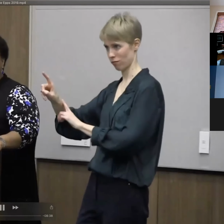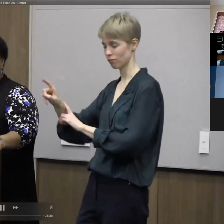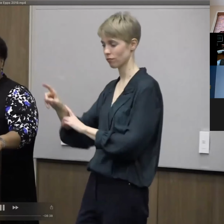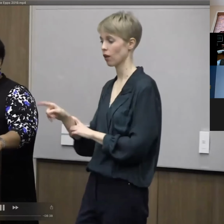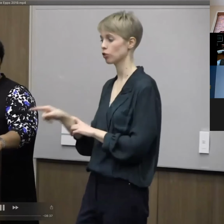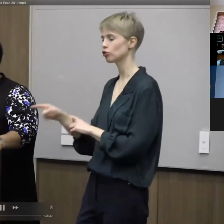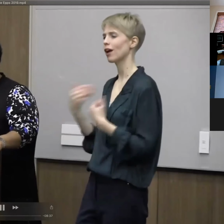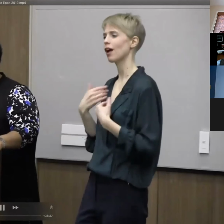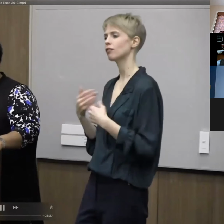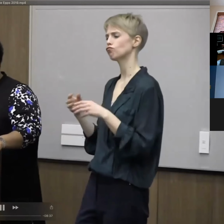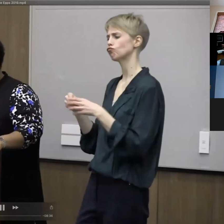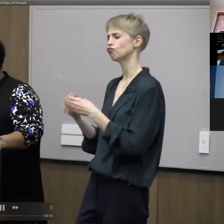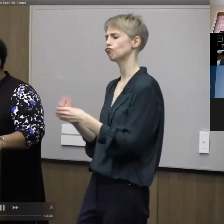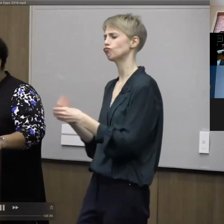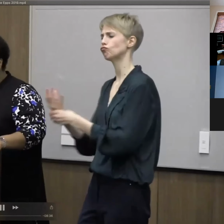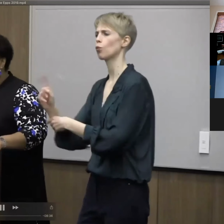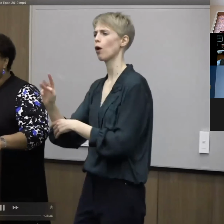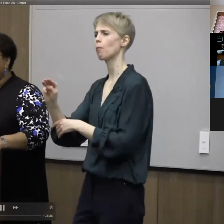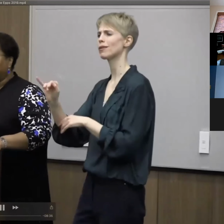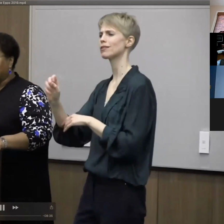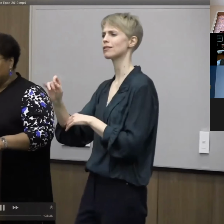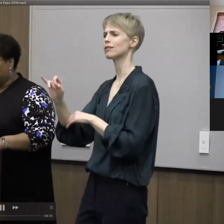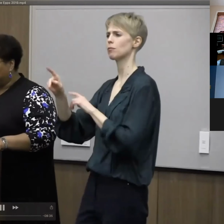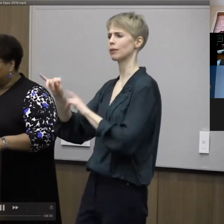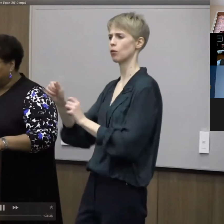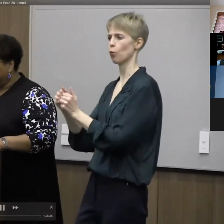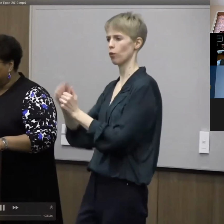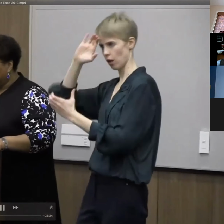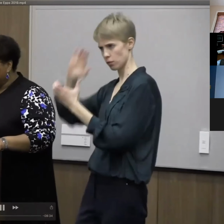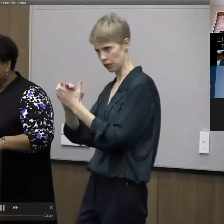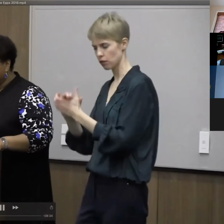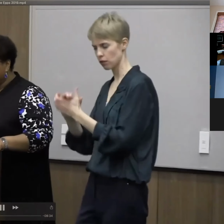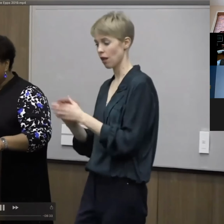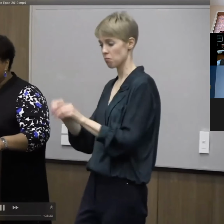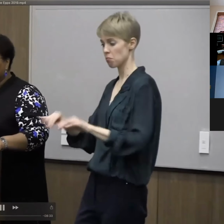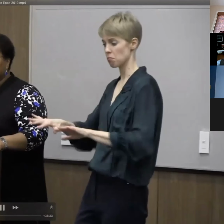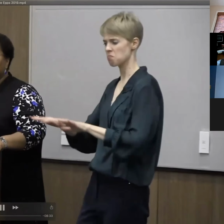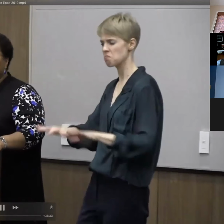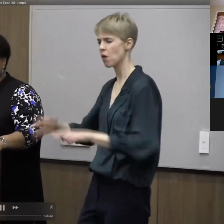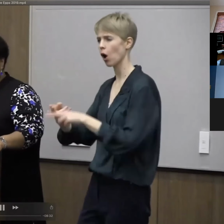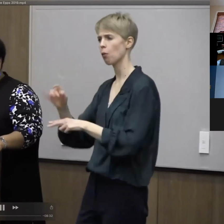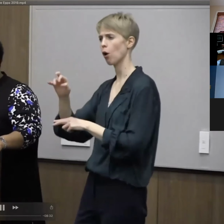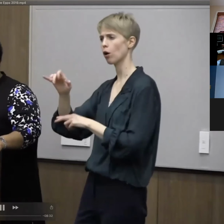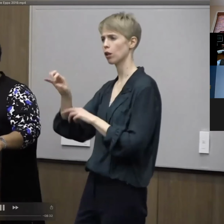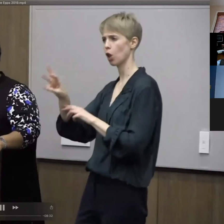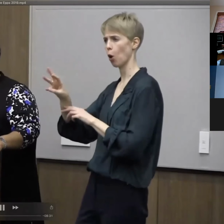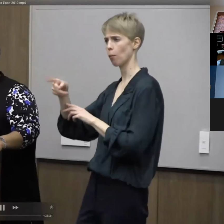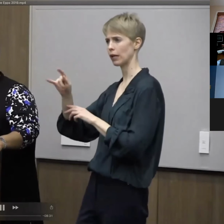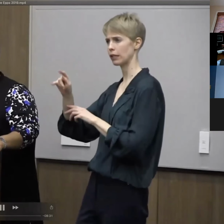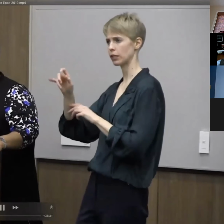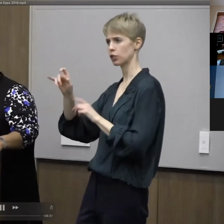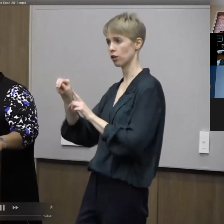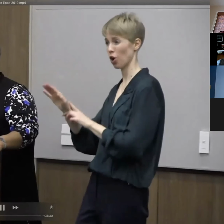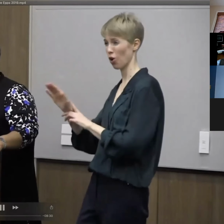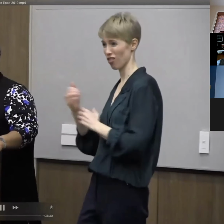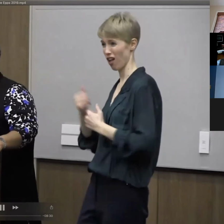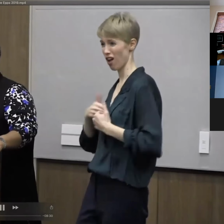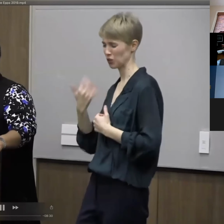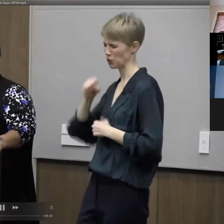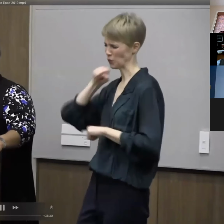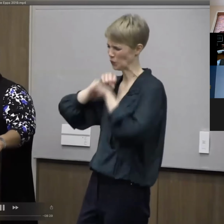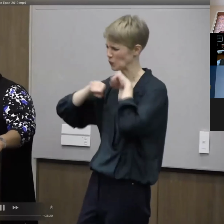Sunflower County, Mississippi, on the Marlowe plantation. She experienced many indignities in her lifetime,